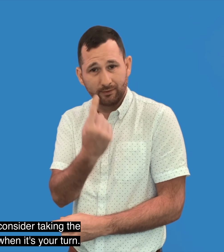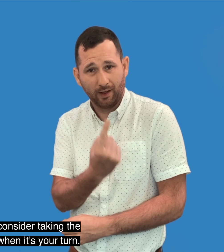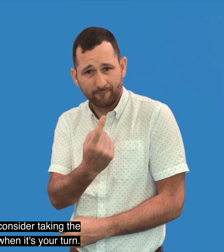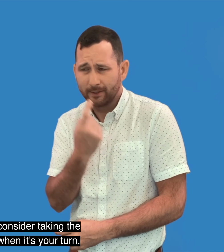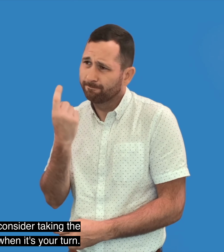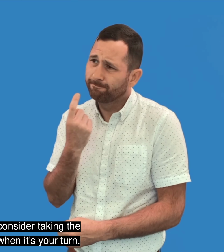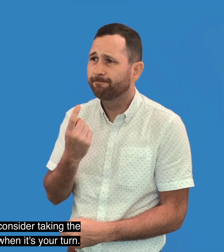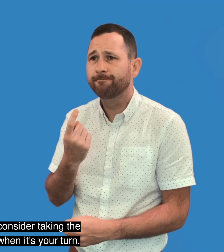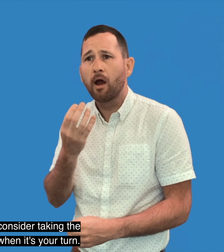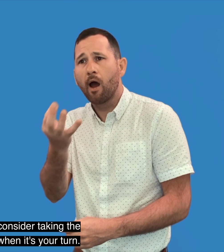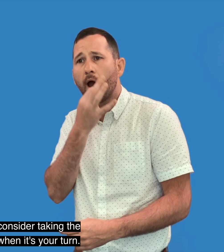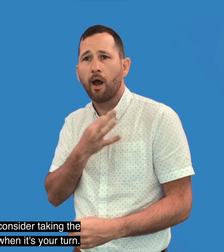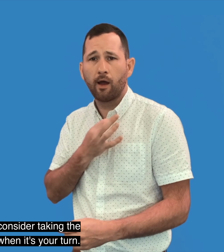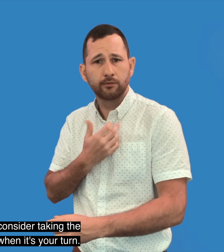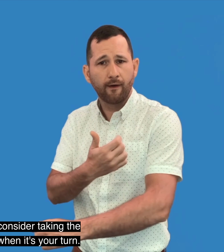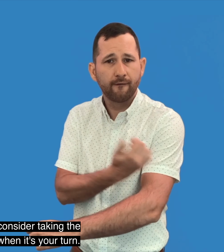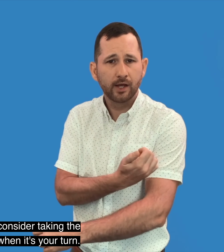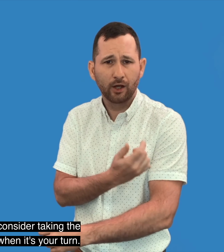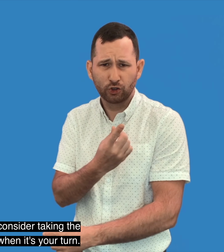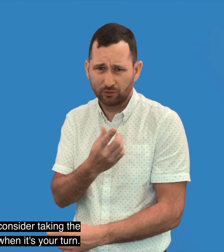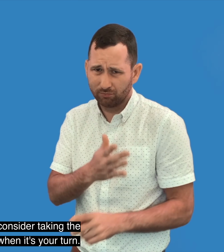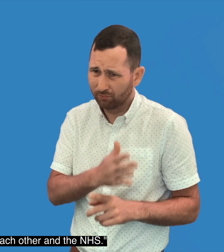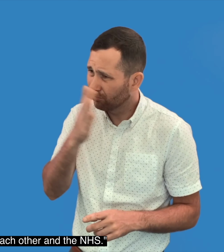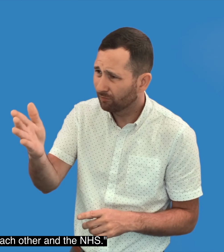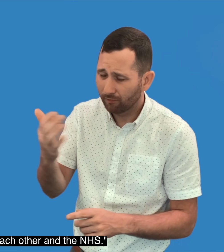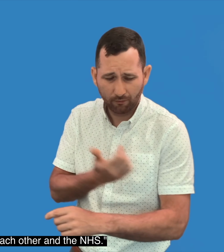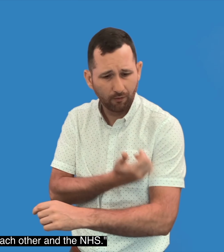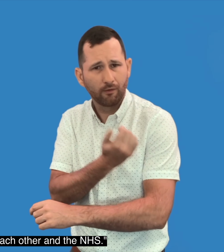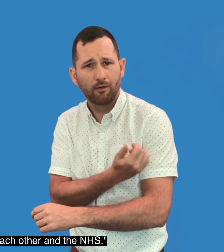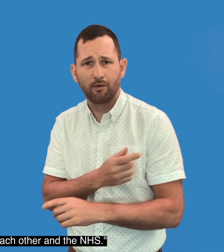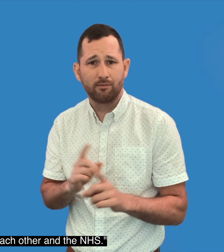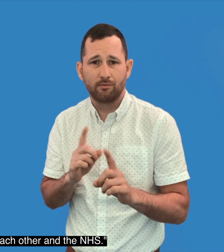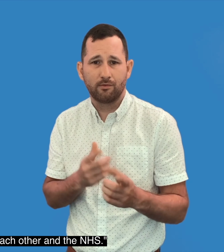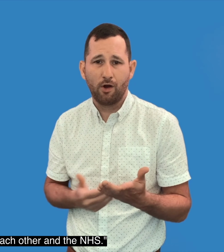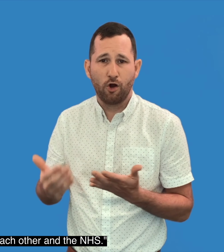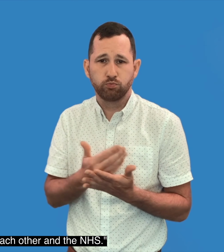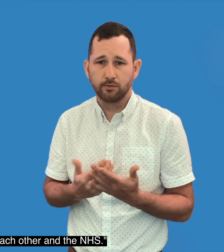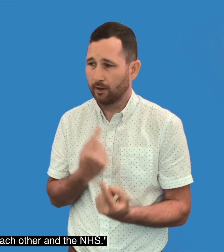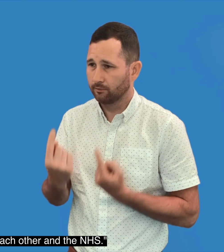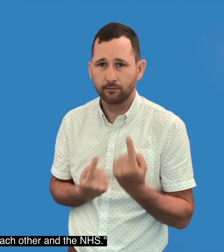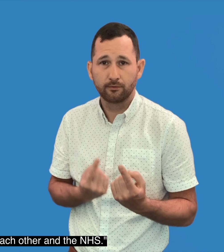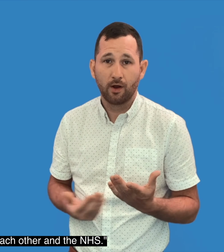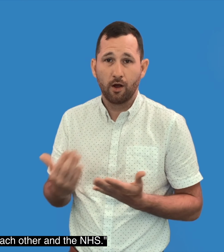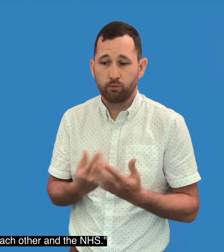Please consider taking the vaccine when it's your turn. Let's protect each other and